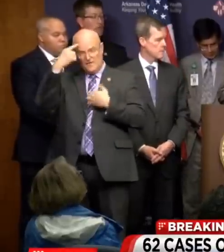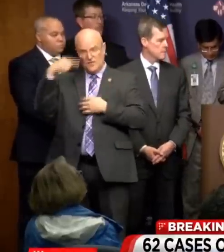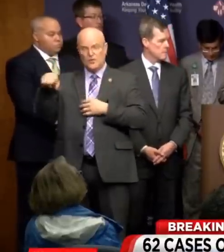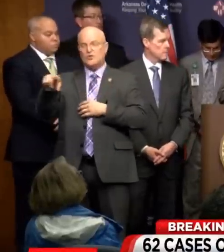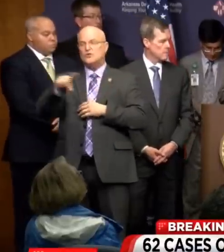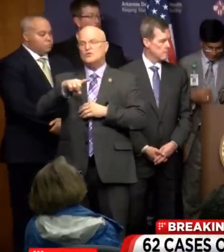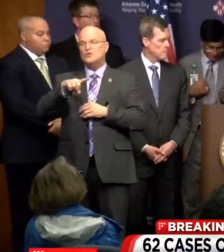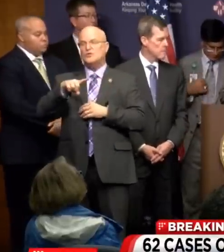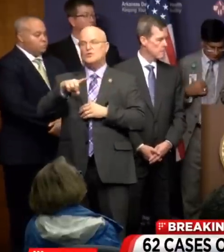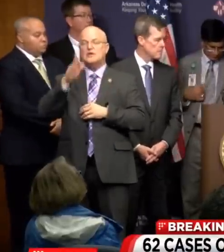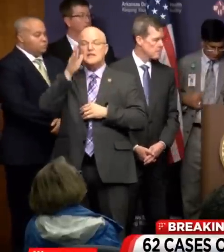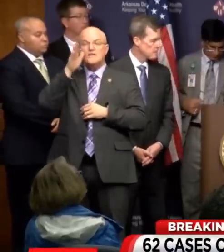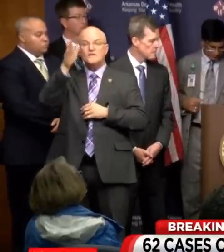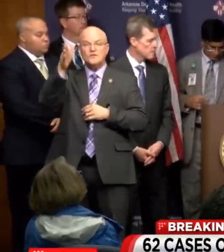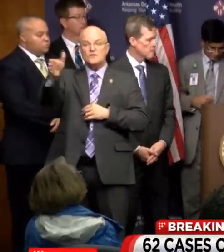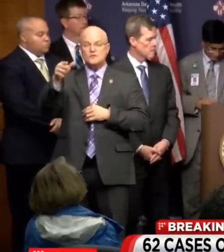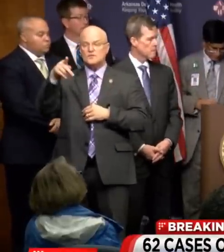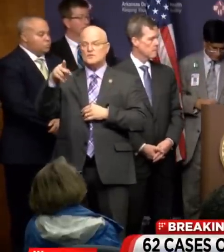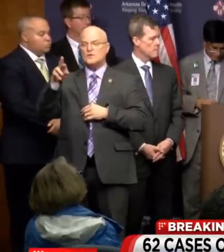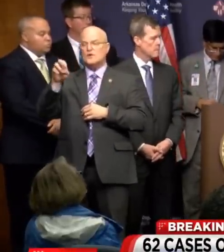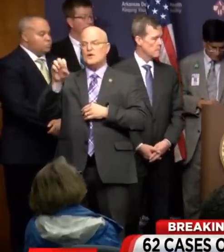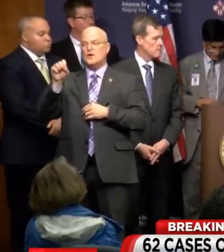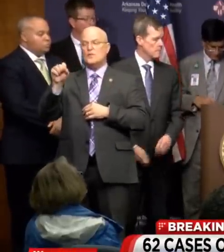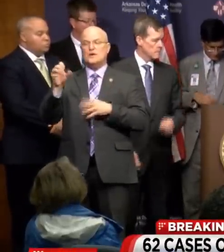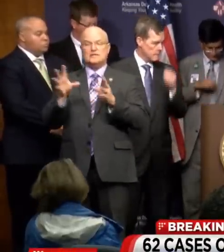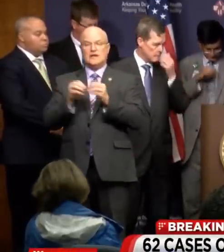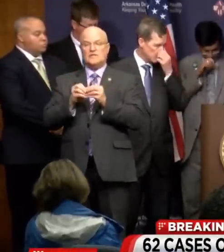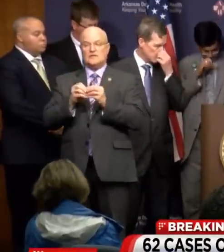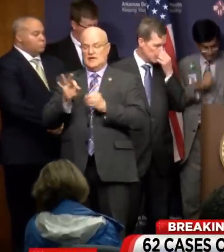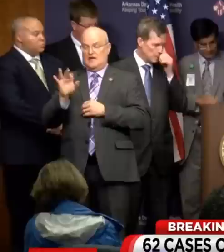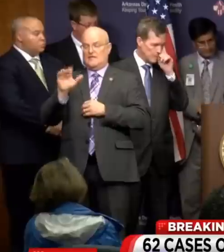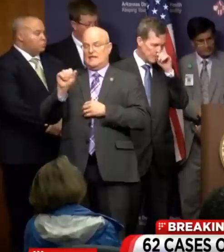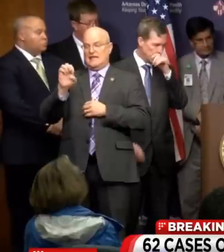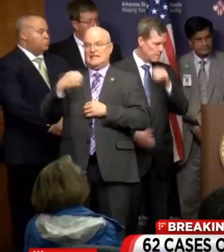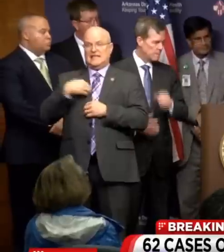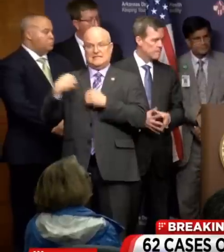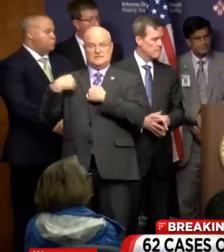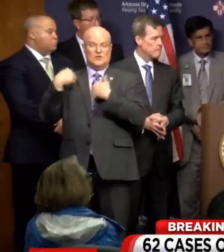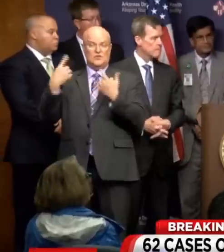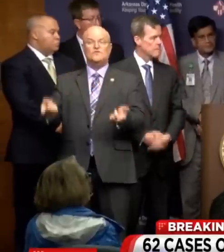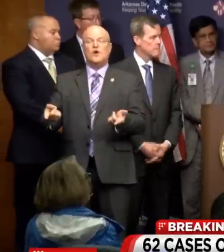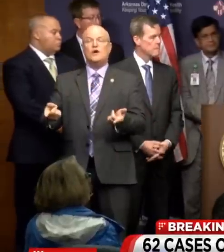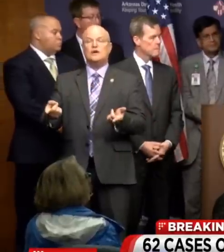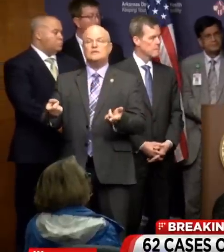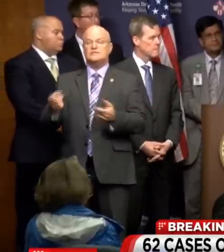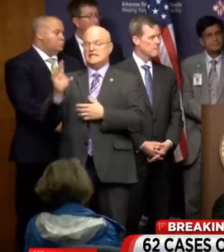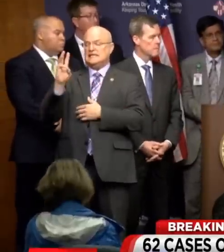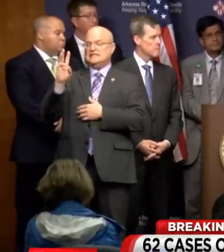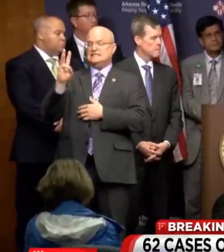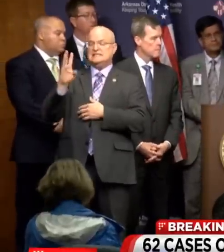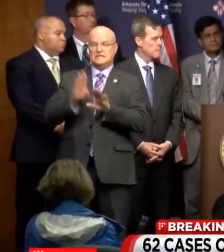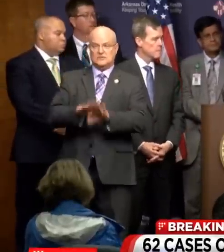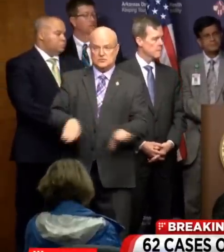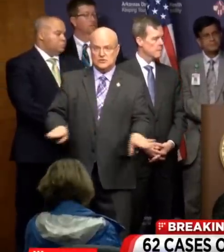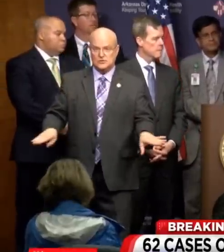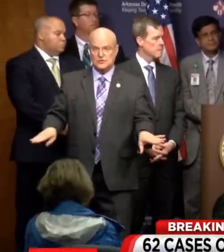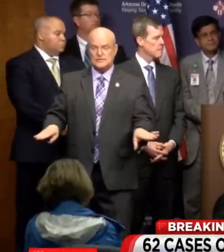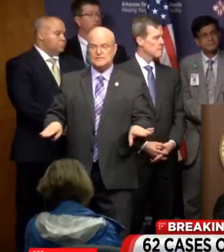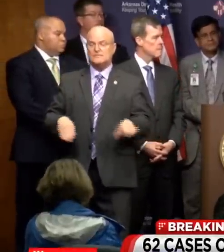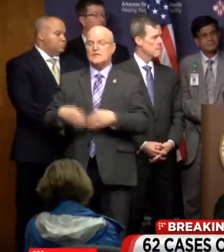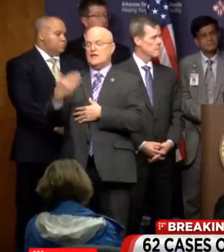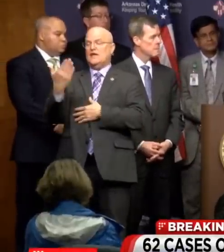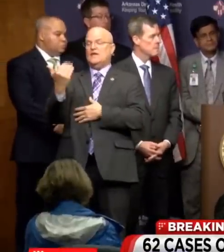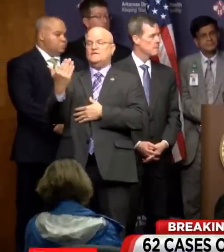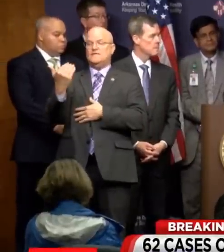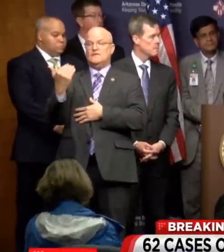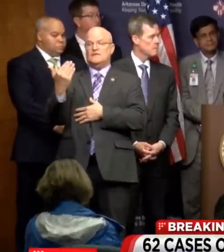you at future press briefings. I can say that of the cases that we've had so far, six have been children,